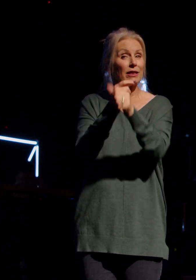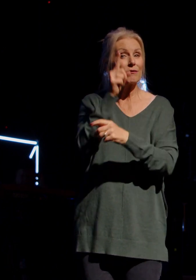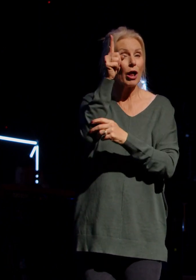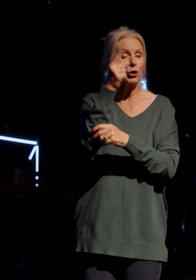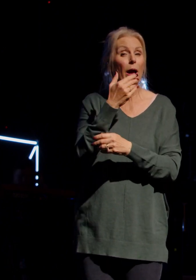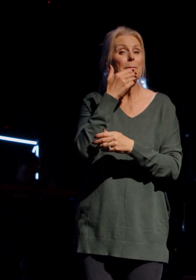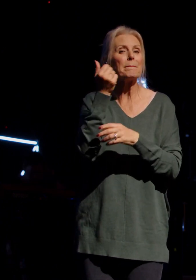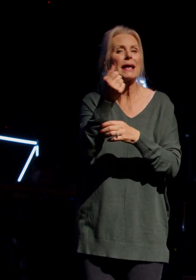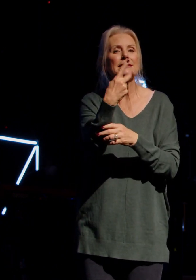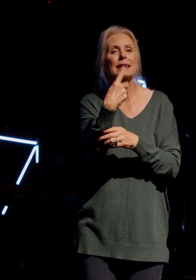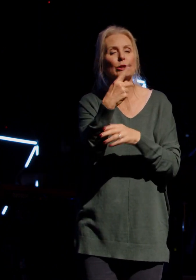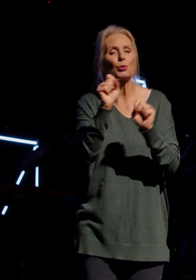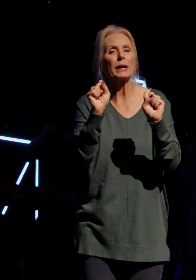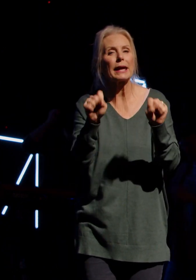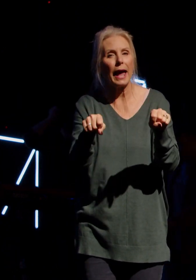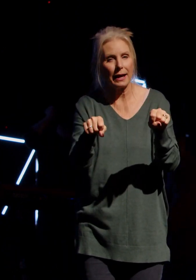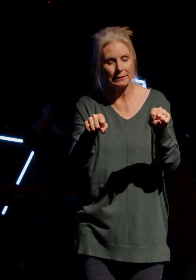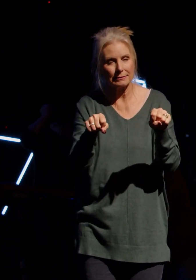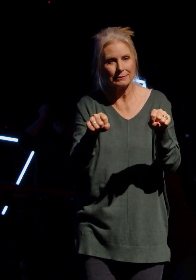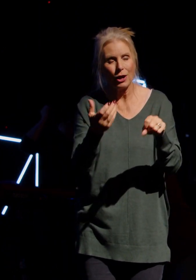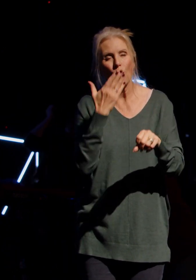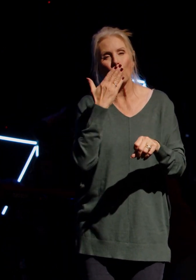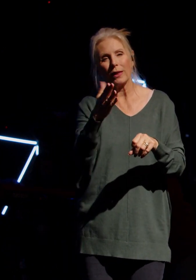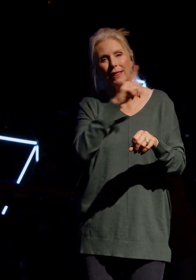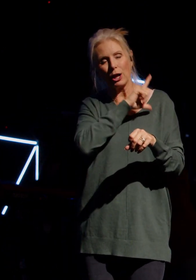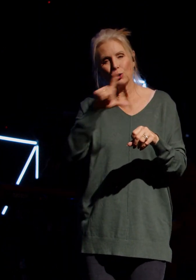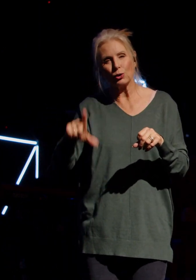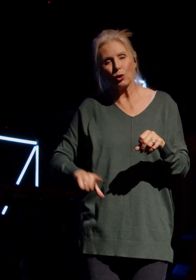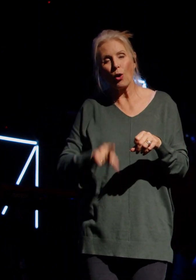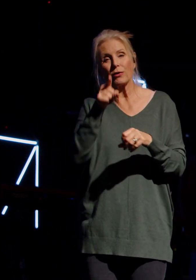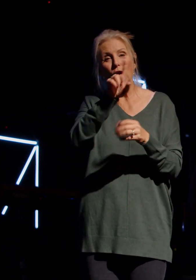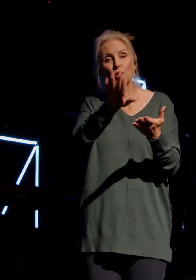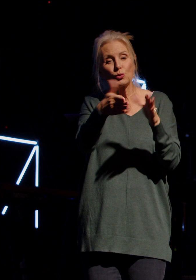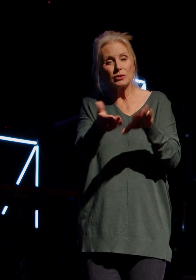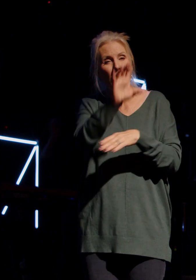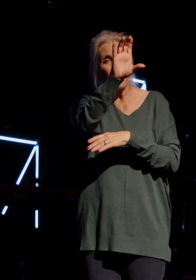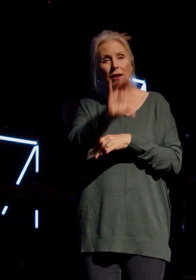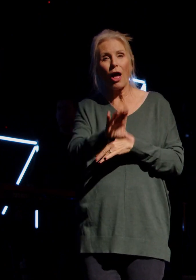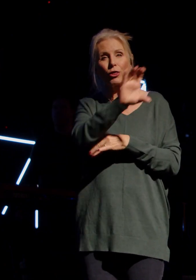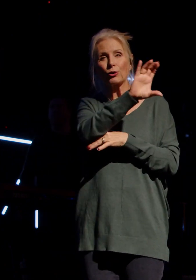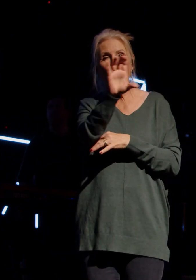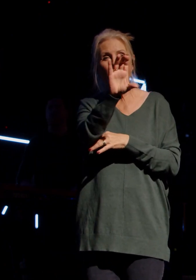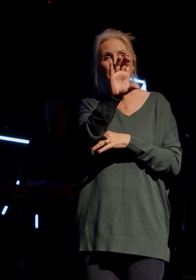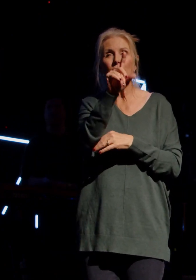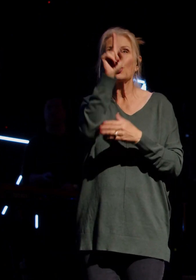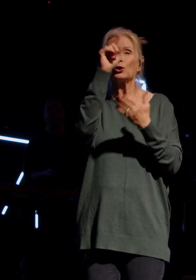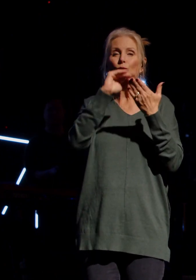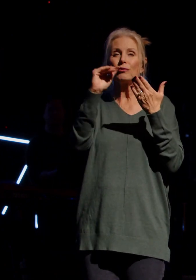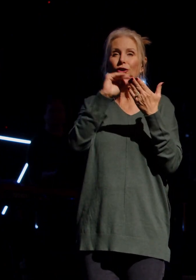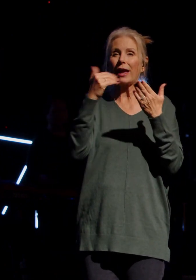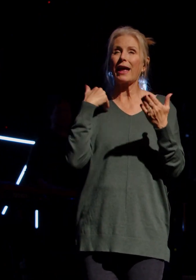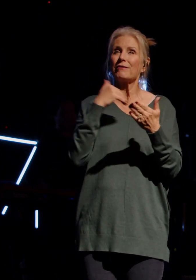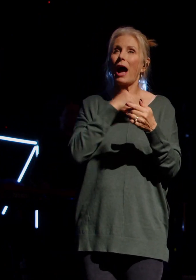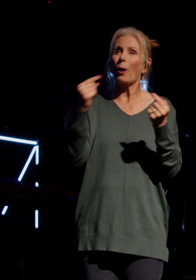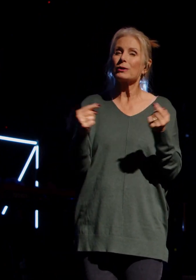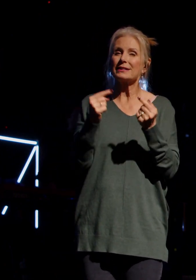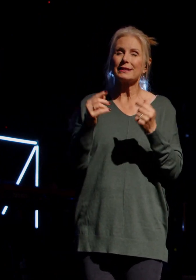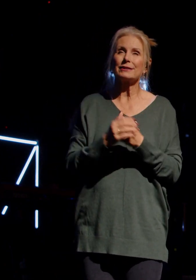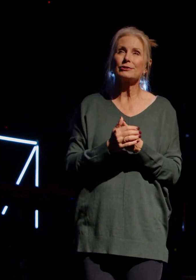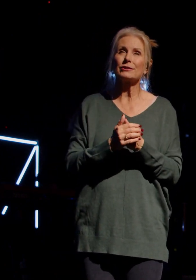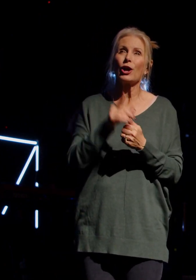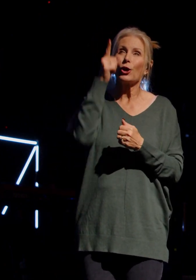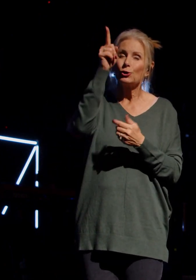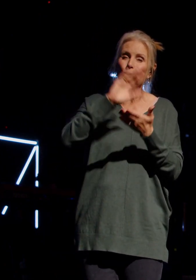best as we can. We thank you, Lord, that you died on the cross, that you forgive us of our sins. We're thankful that you befriended